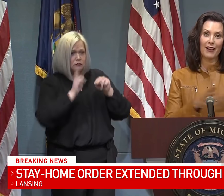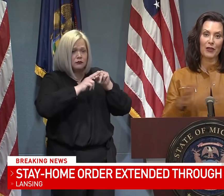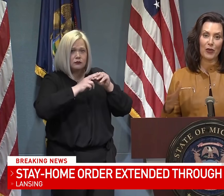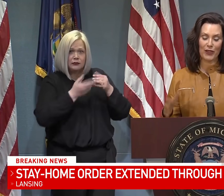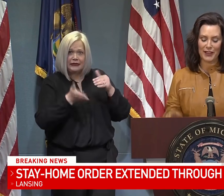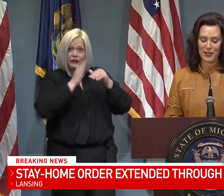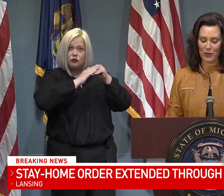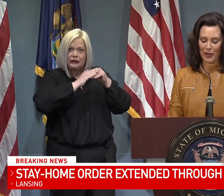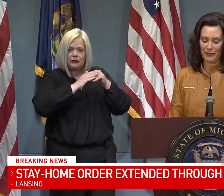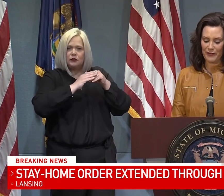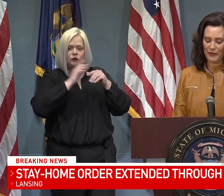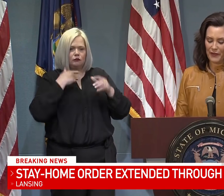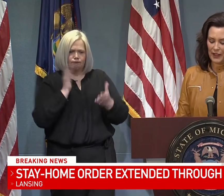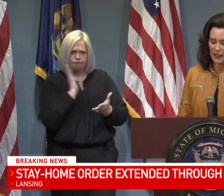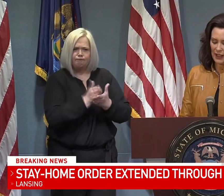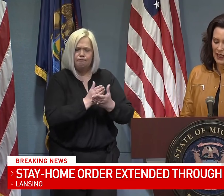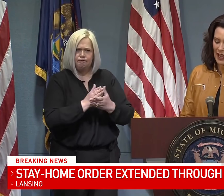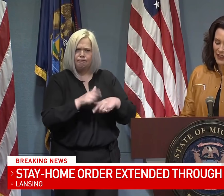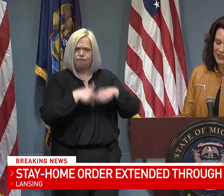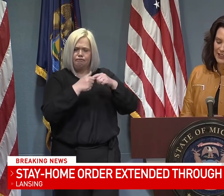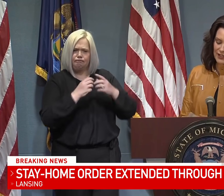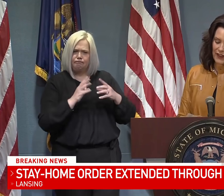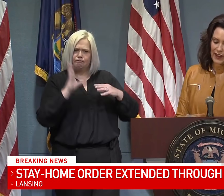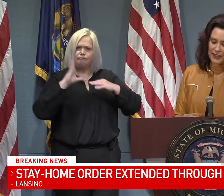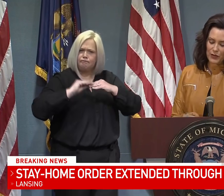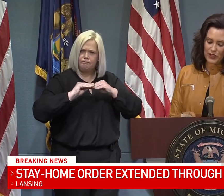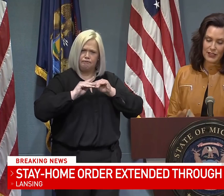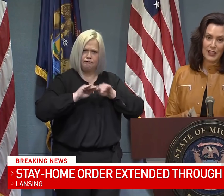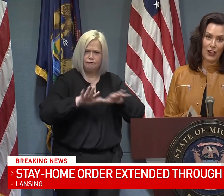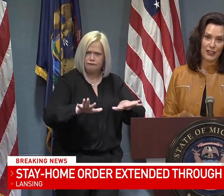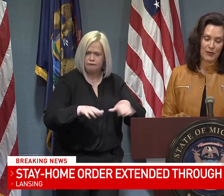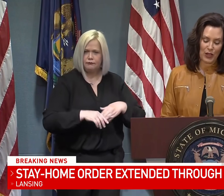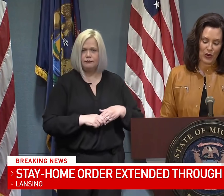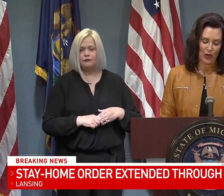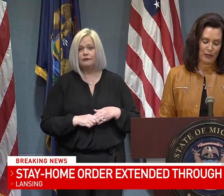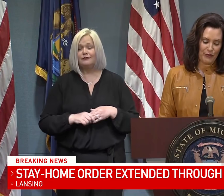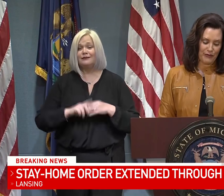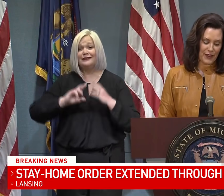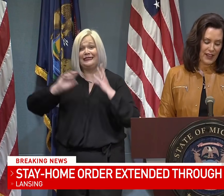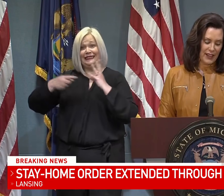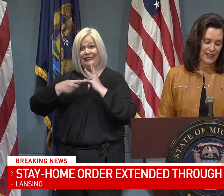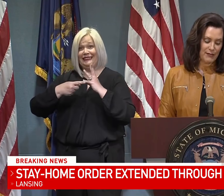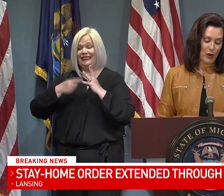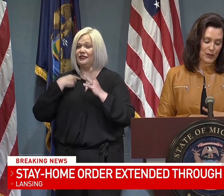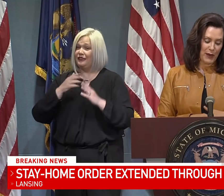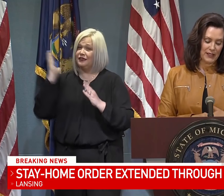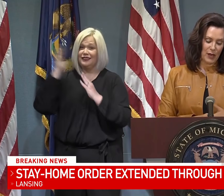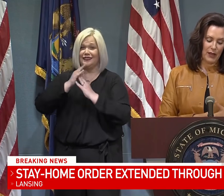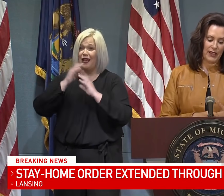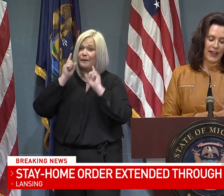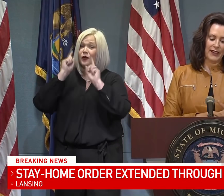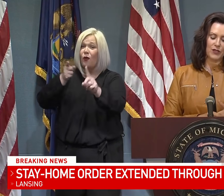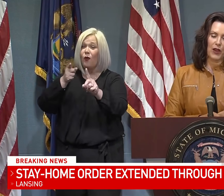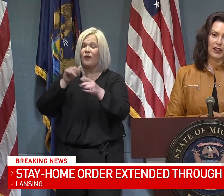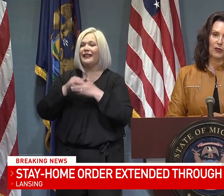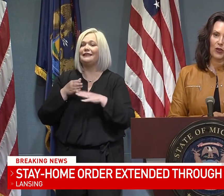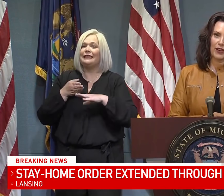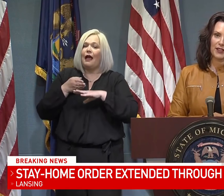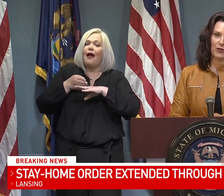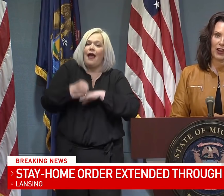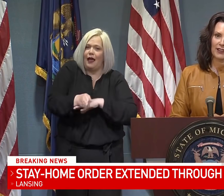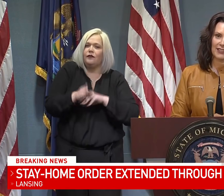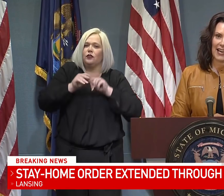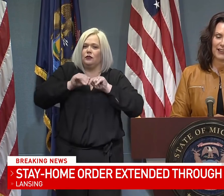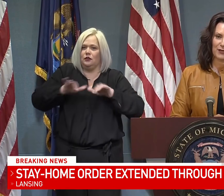from a community spread. And the 6th phase, which is the ultimate goal, is post-pandemic, and that is when